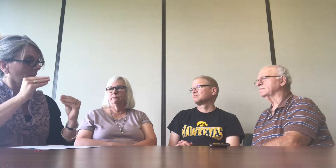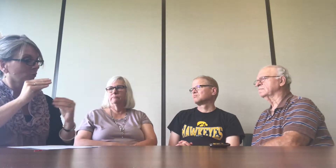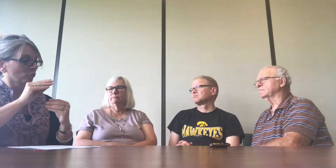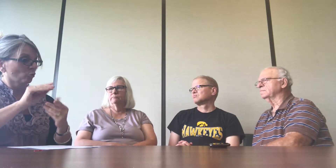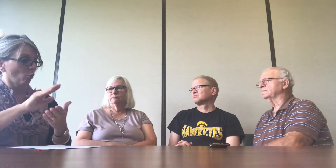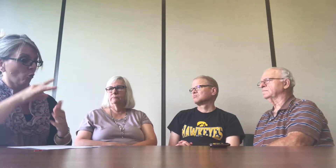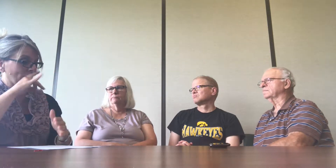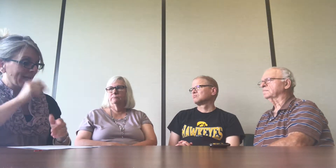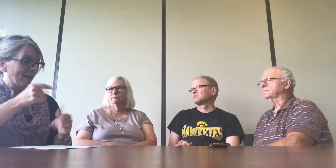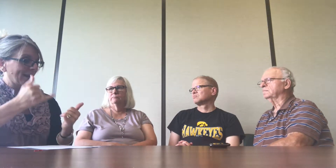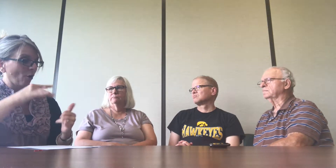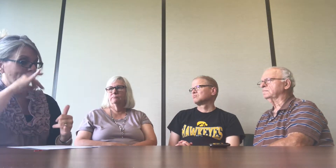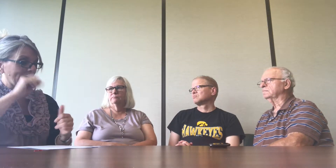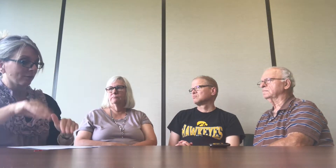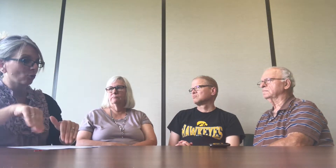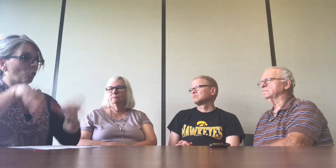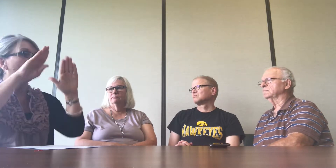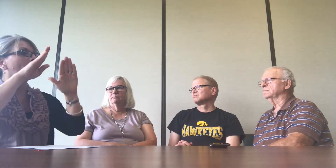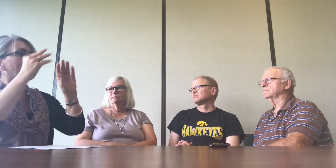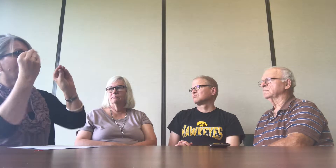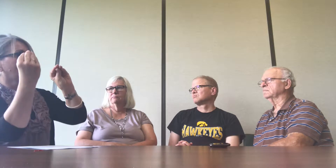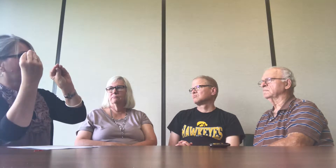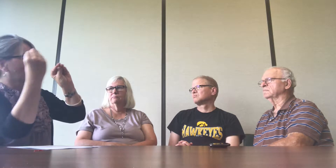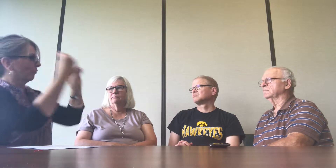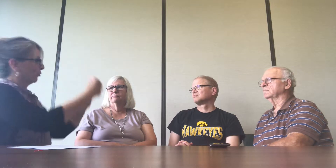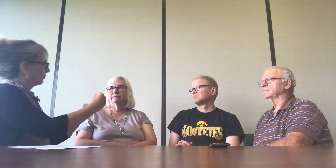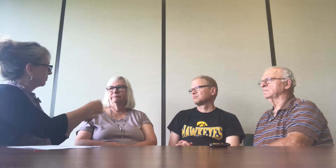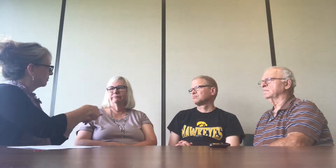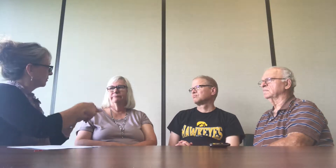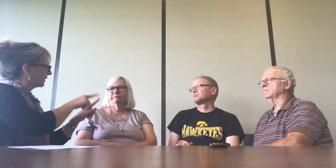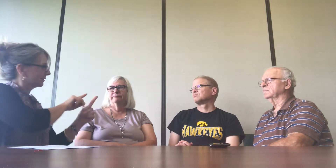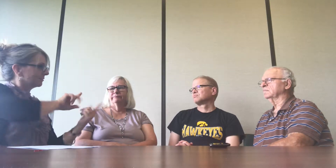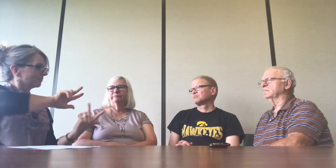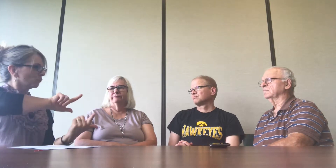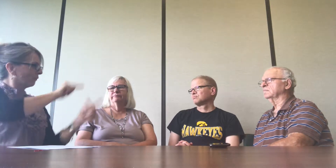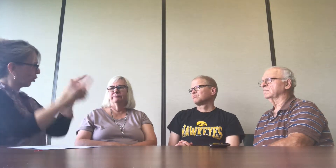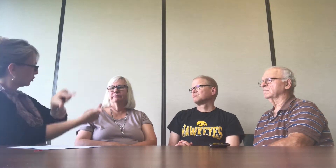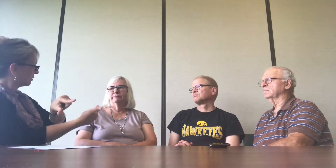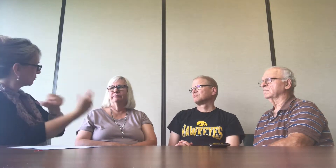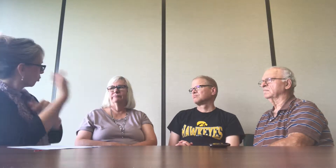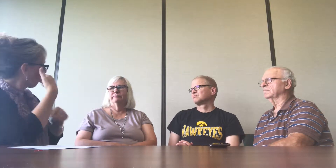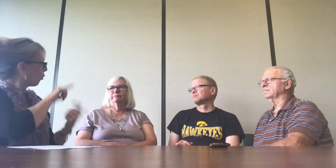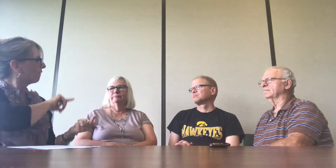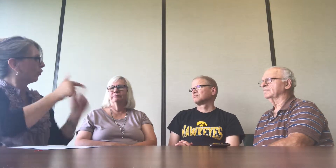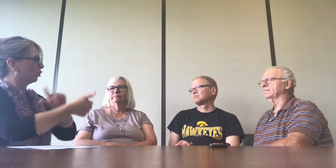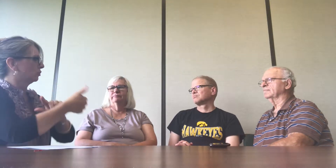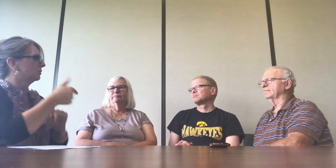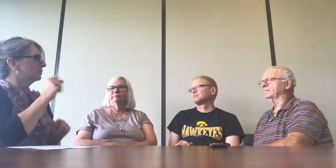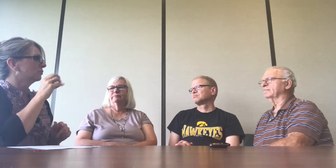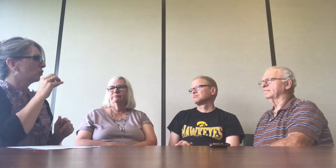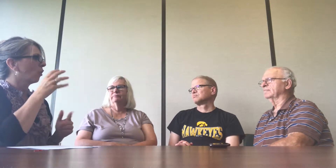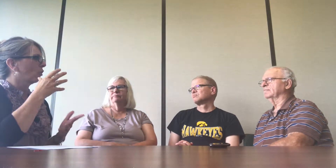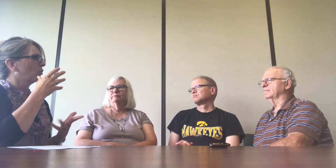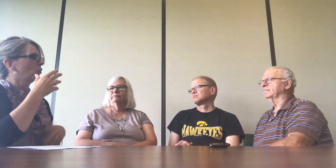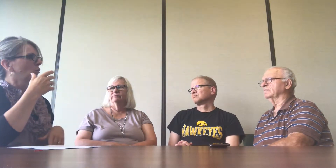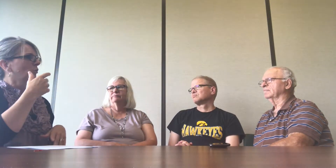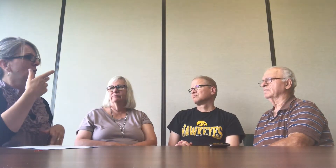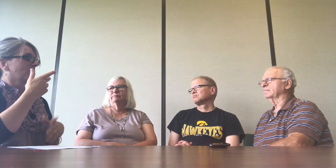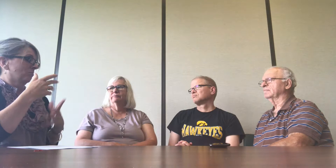Parents teach this behavior to their kids who then grow up to end up doing it to their